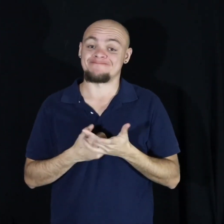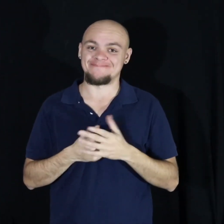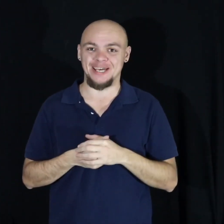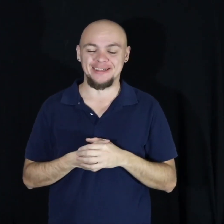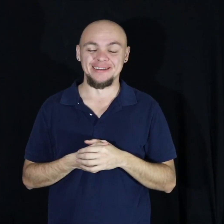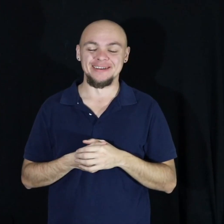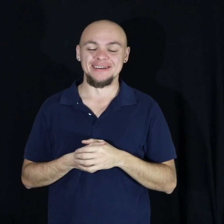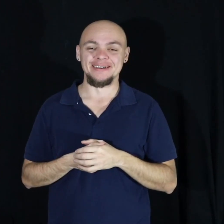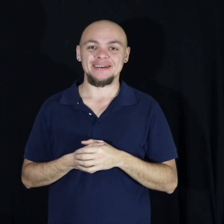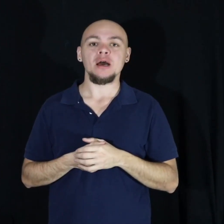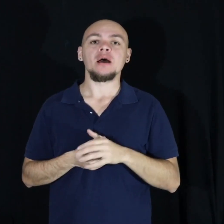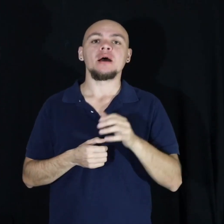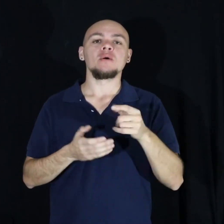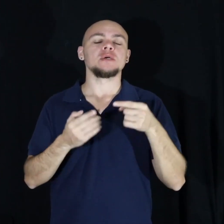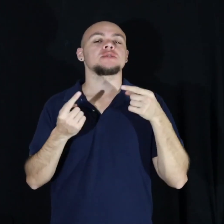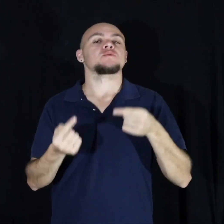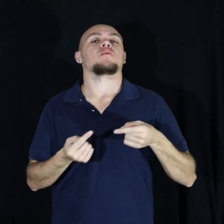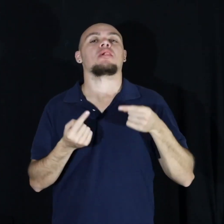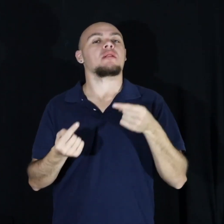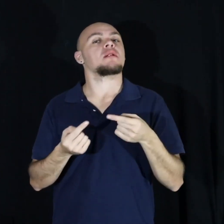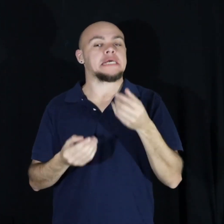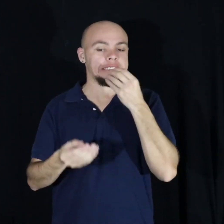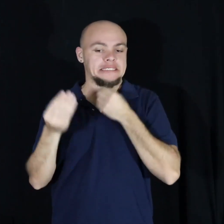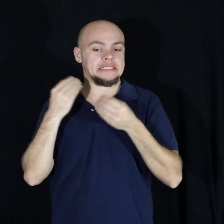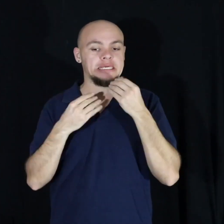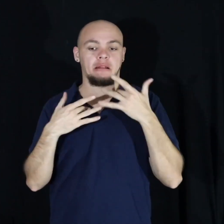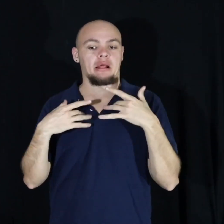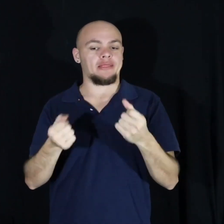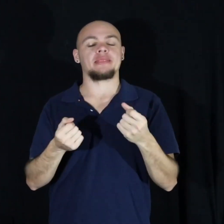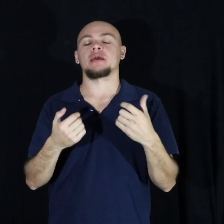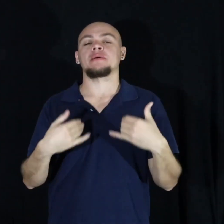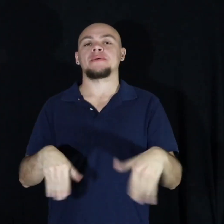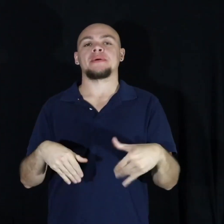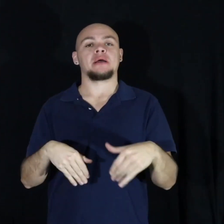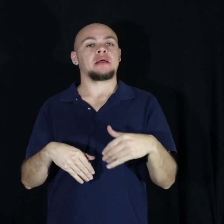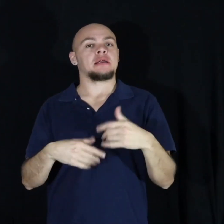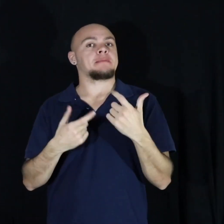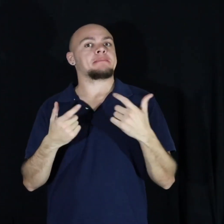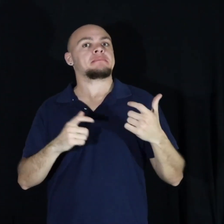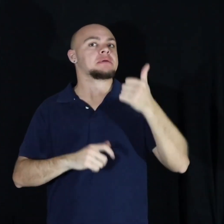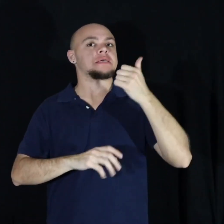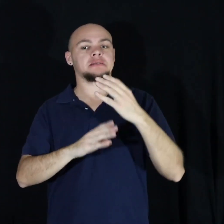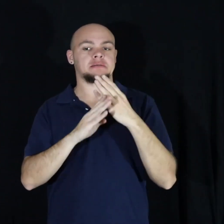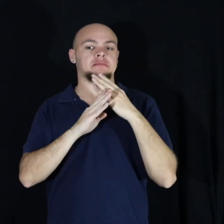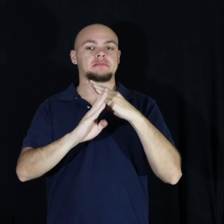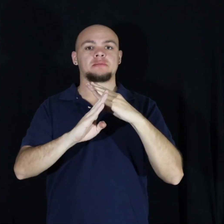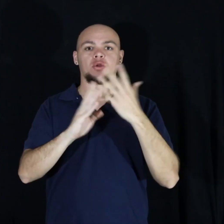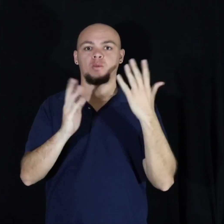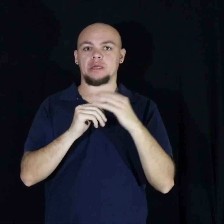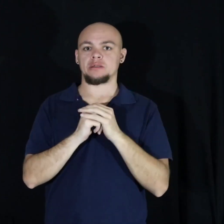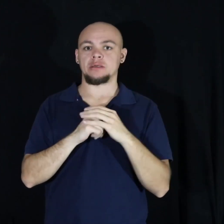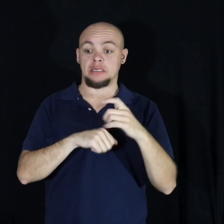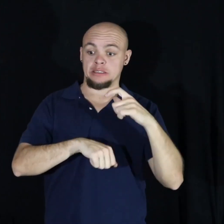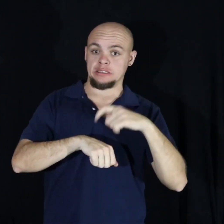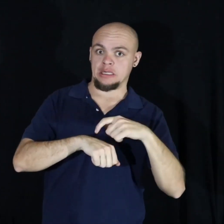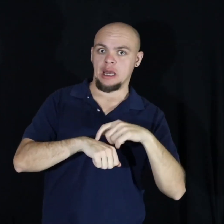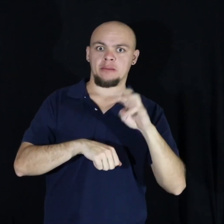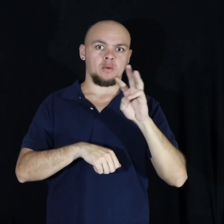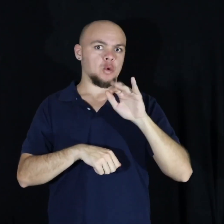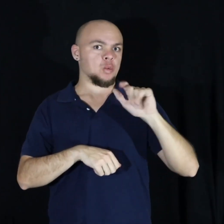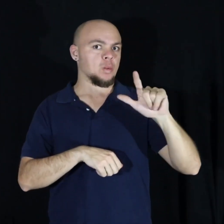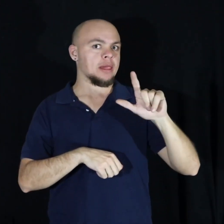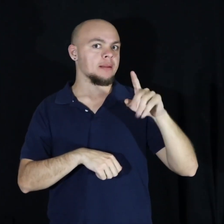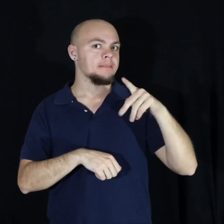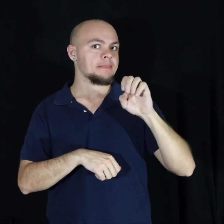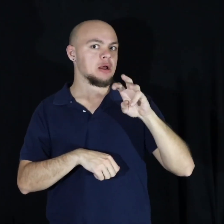We struggle so much trying to eat healthy, and it turns out the biggest barrier isn't time or willpower,